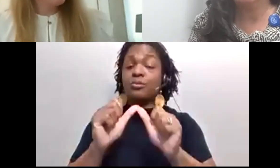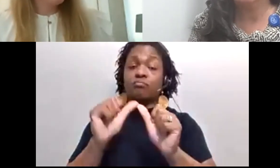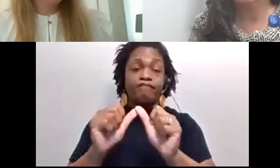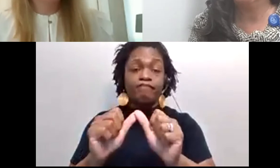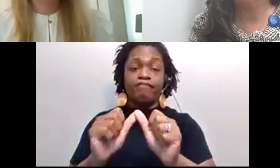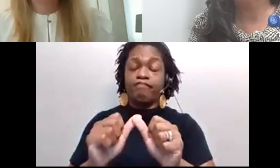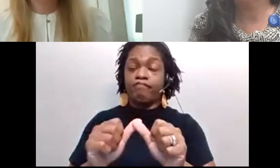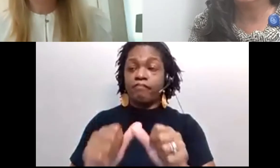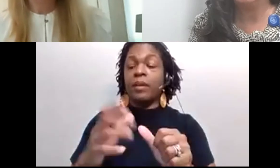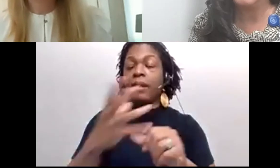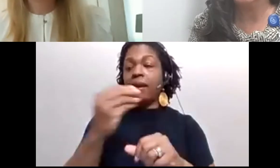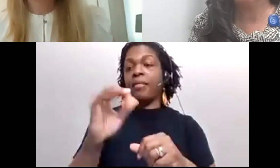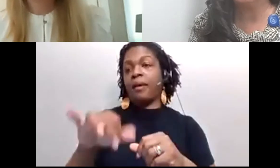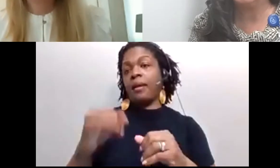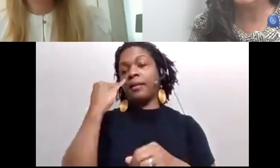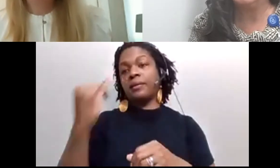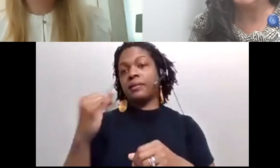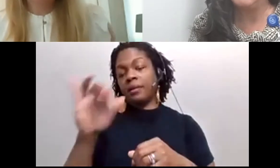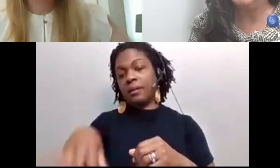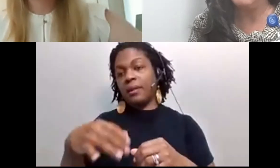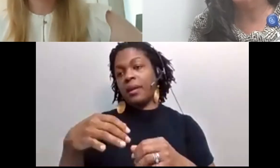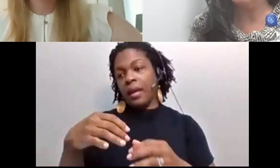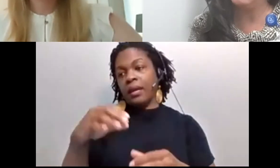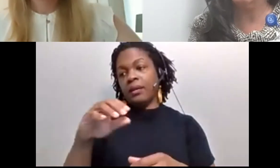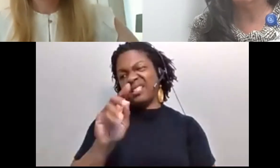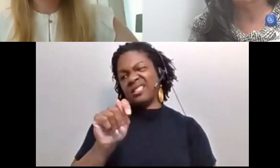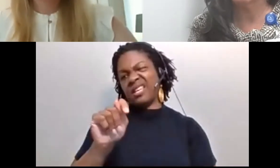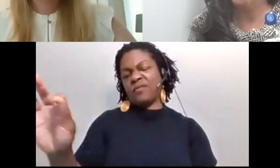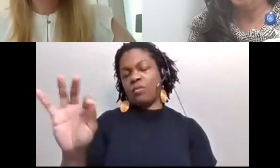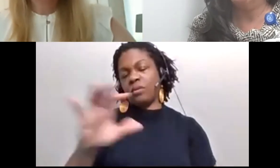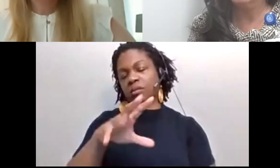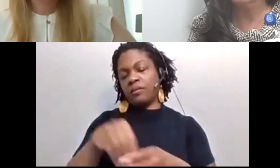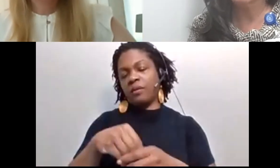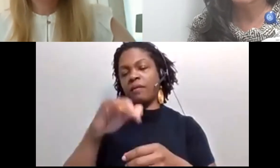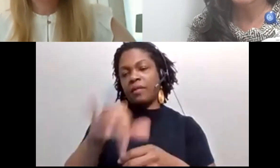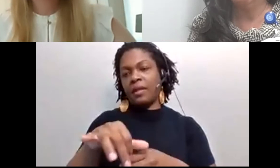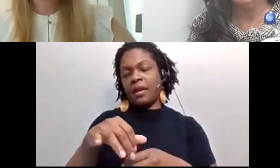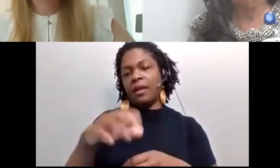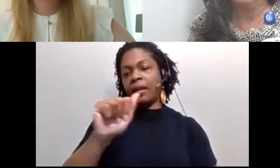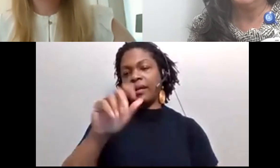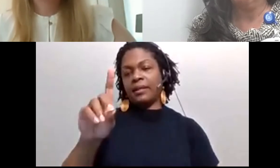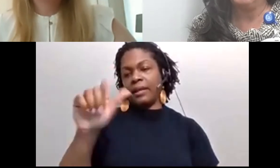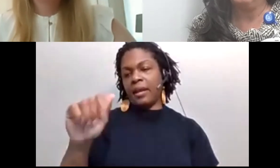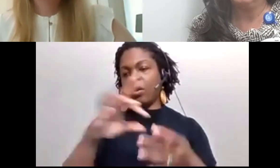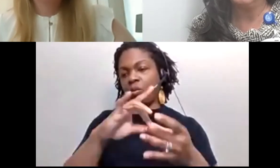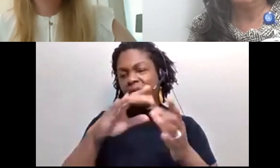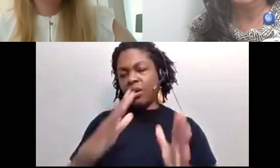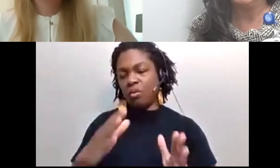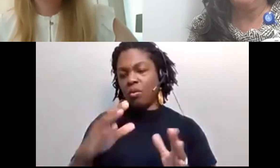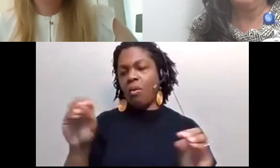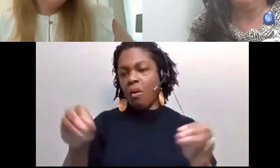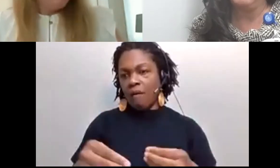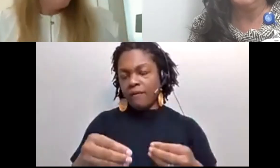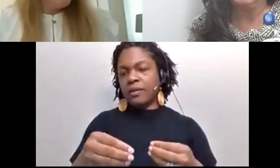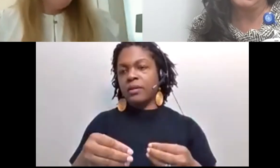put that task force within the ADA coordinator office, and hopefully have funding for a person